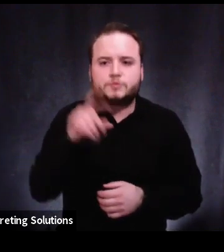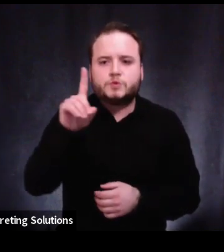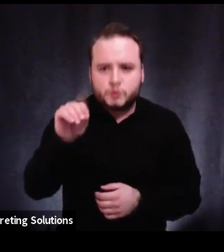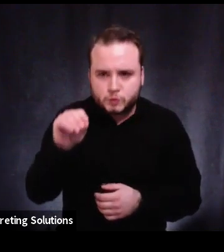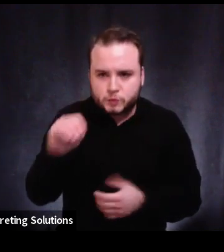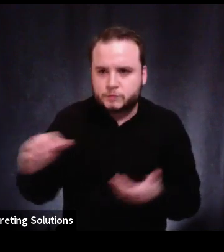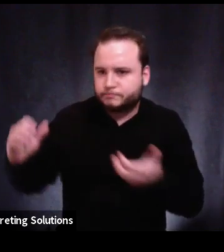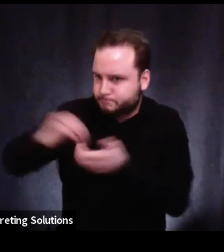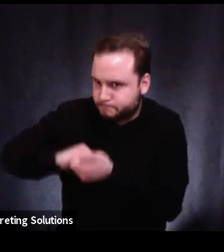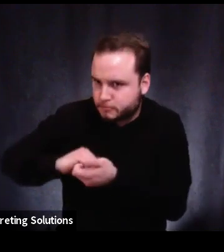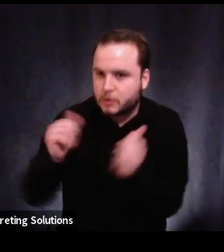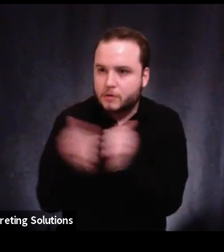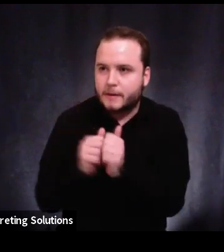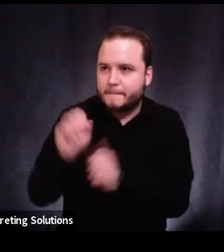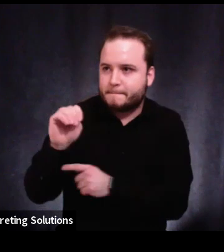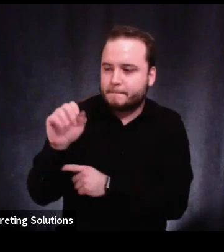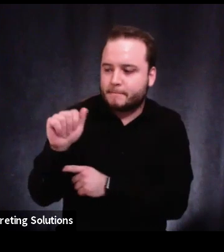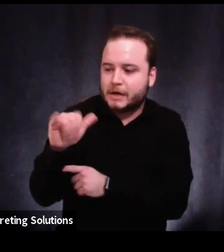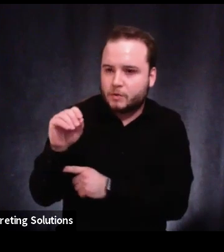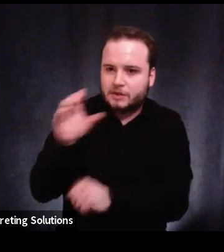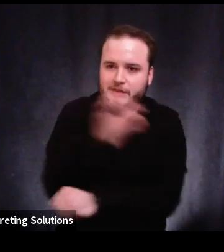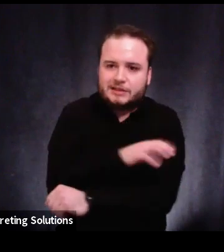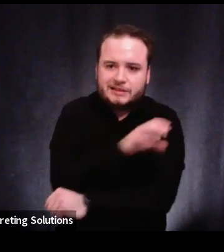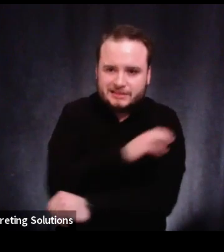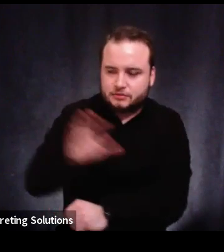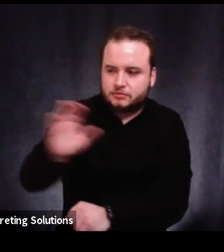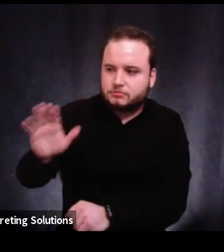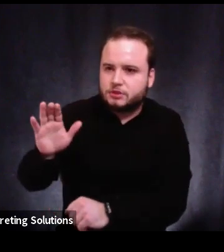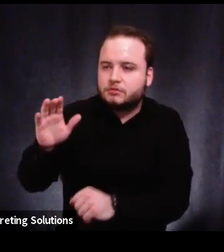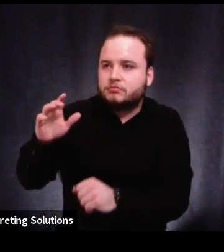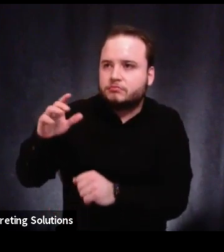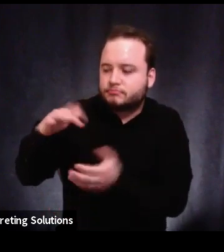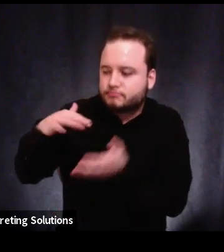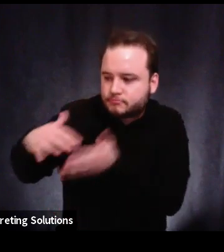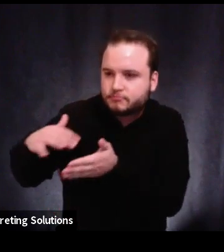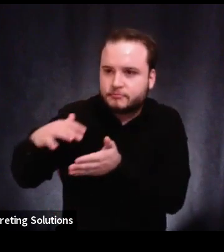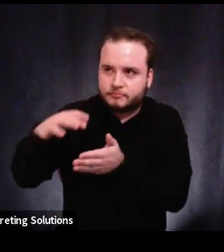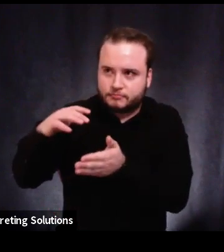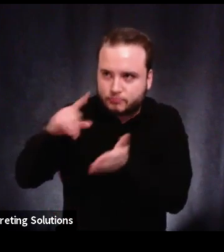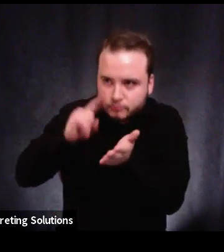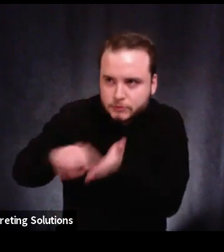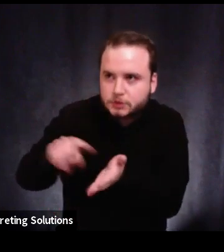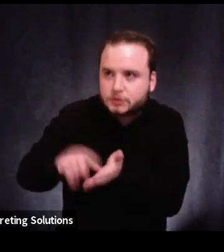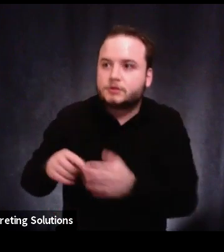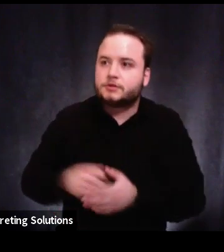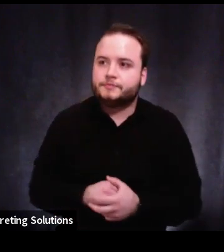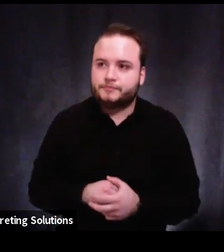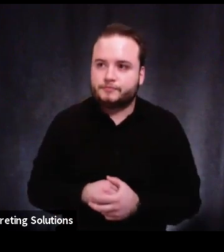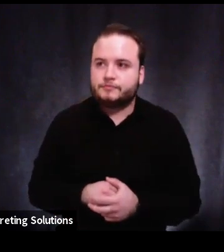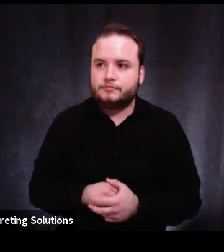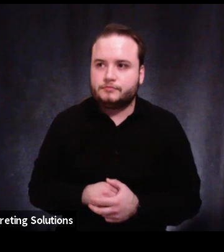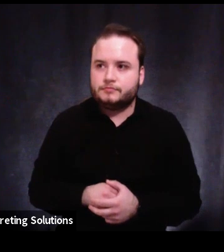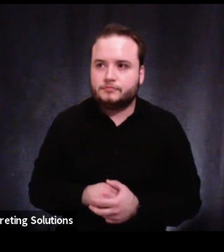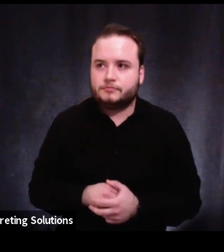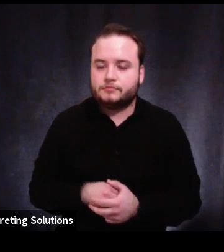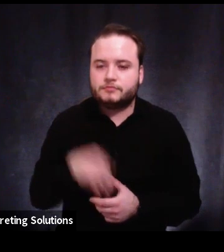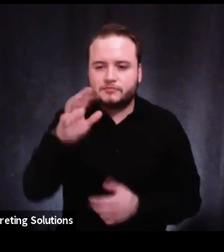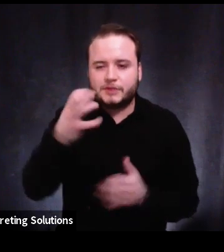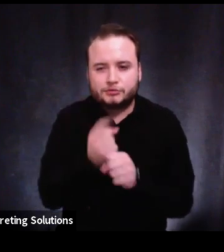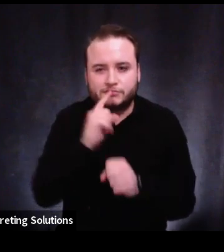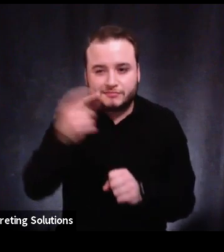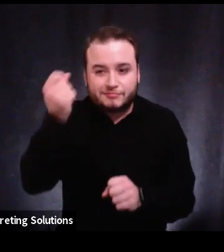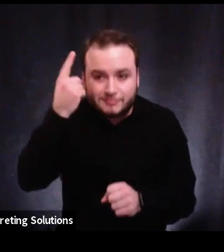forward. But I think it's important for the public to realize that not all serology tests are created equal. And so we want to make sure that